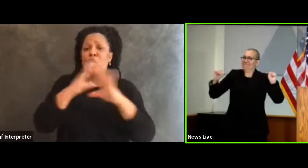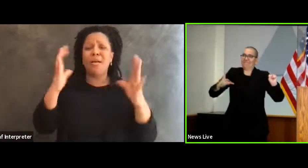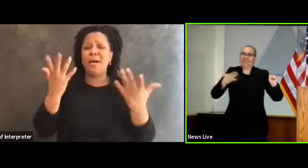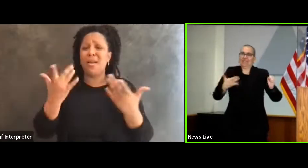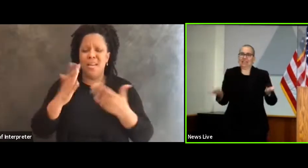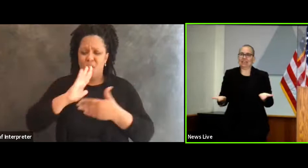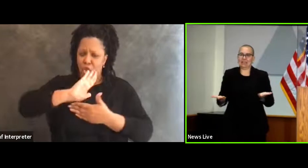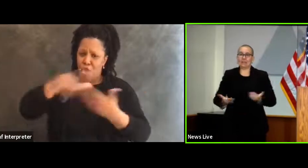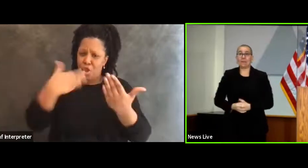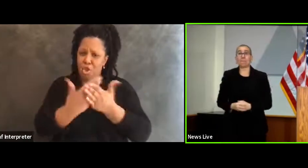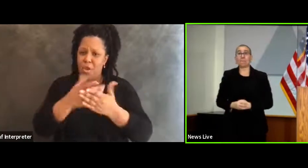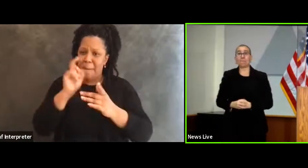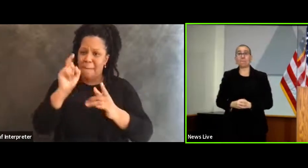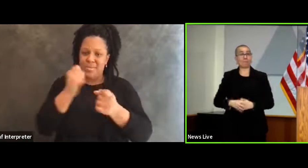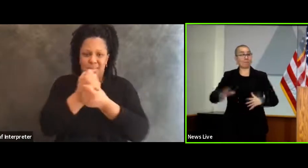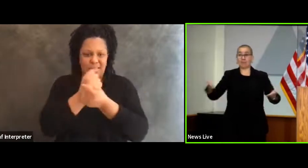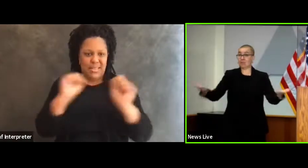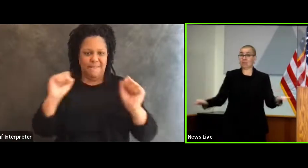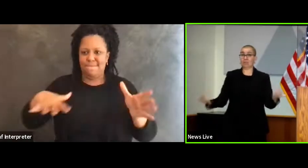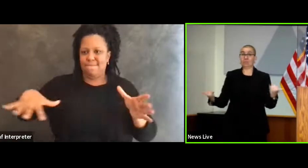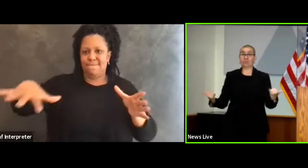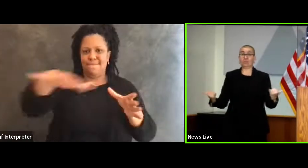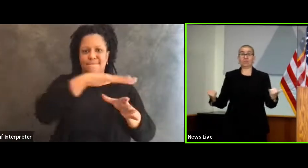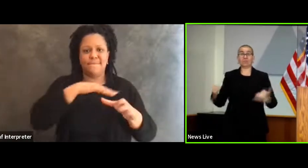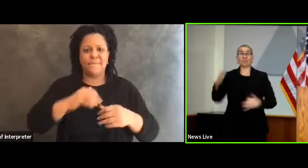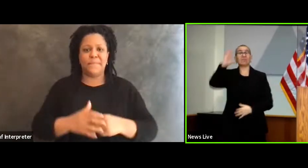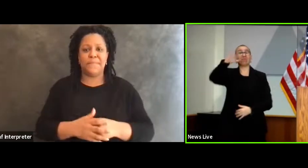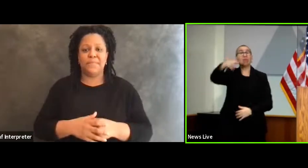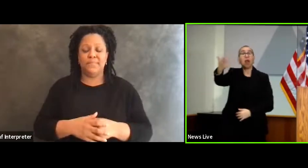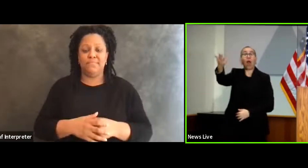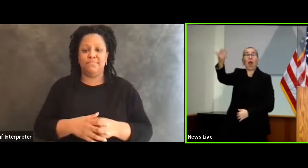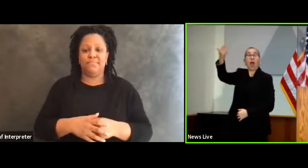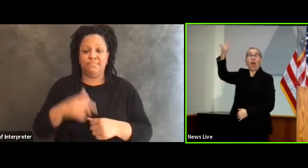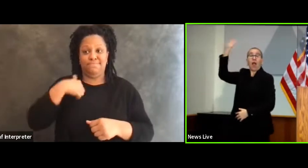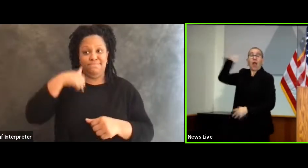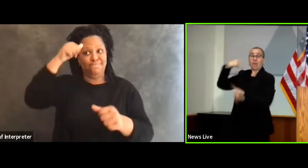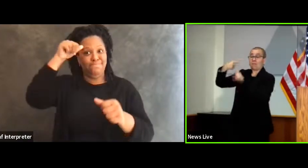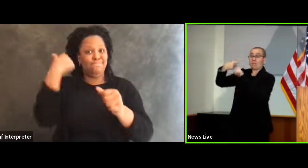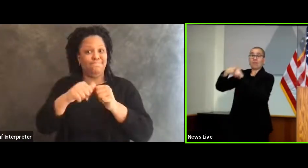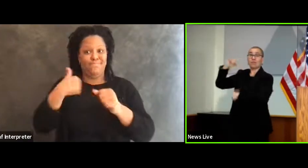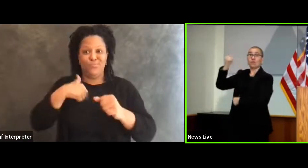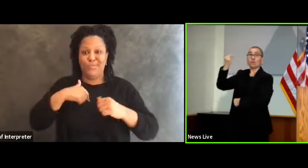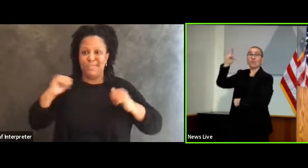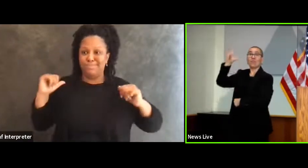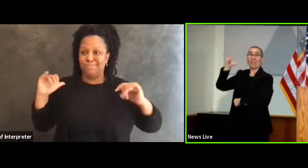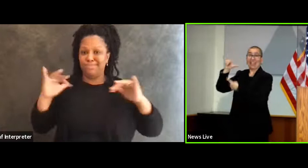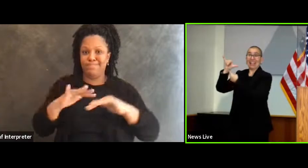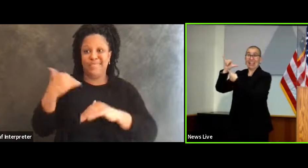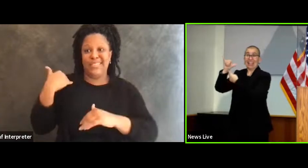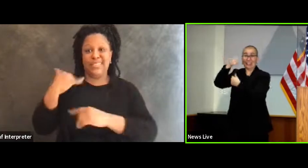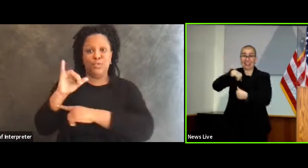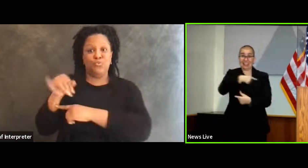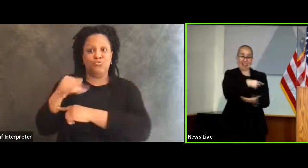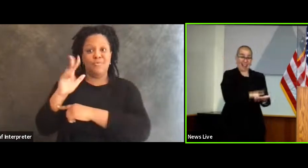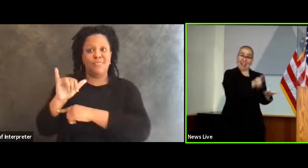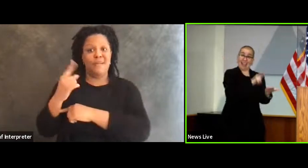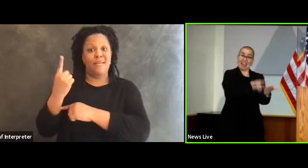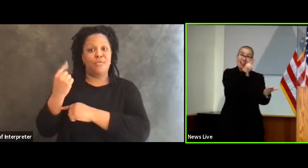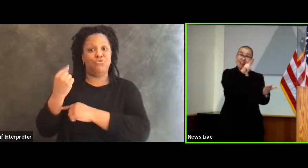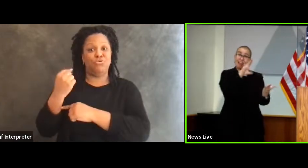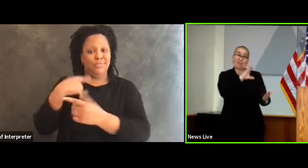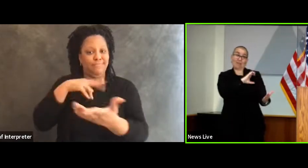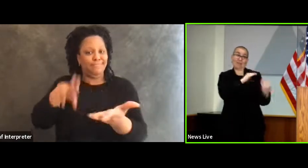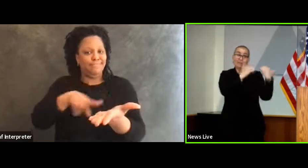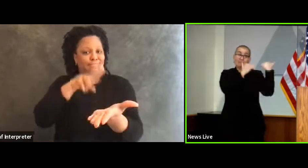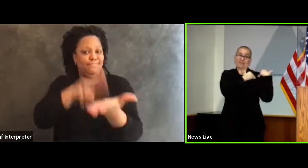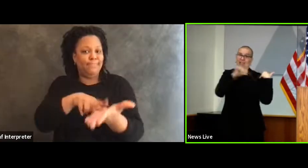am remembering when we gathered in this same room last July for the bill signing of the Police Accountability Act of 2020. We said then that it